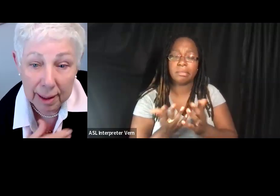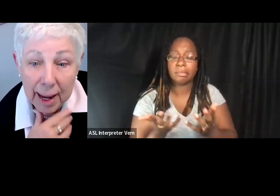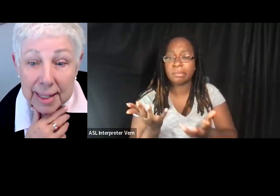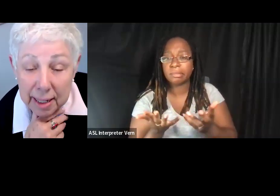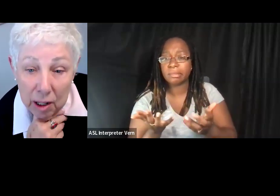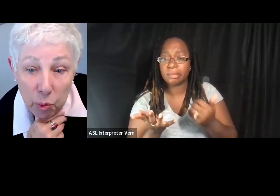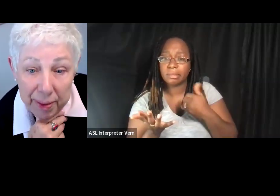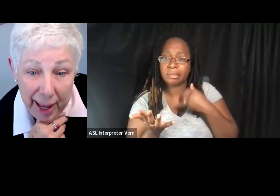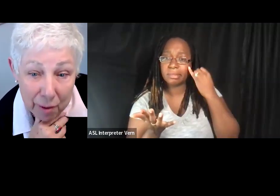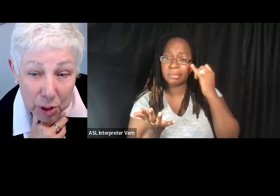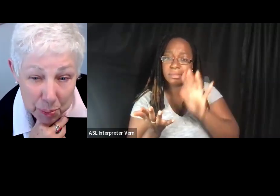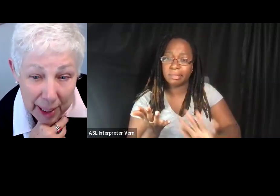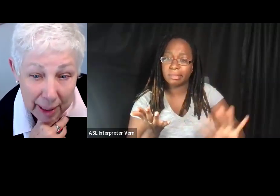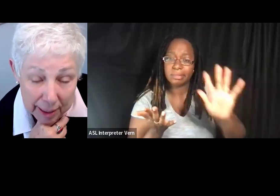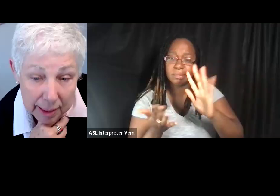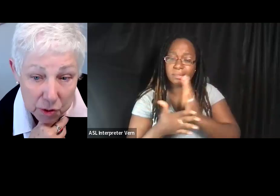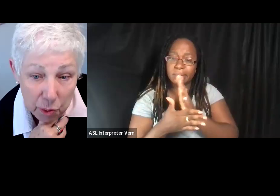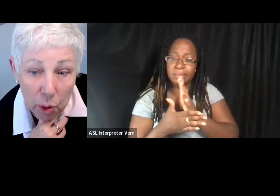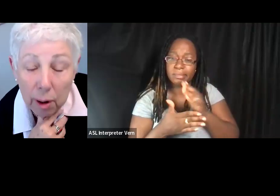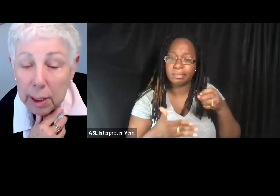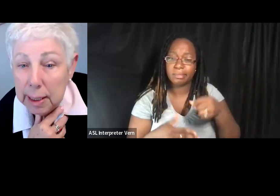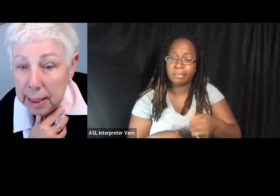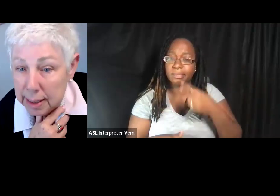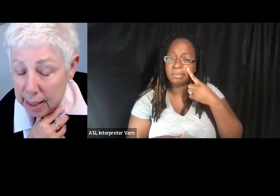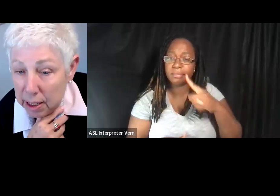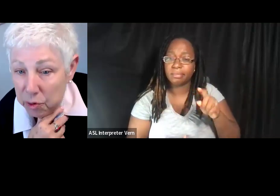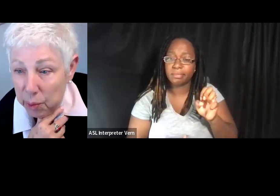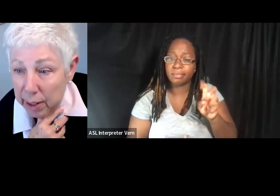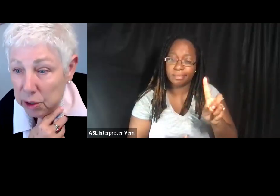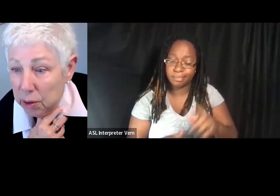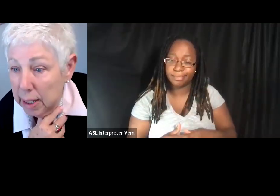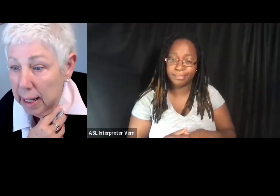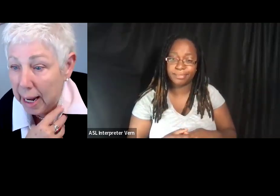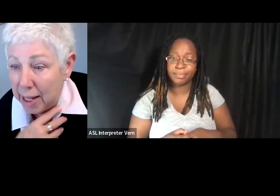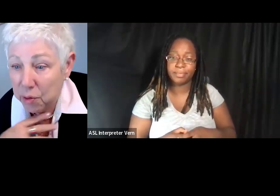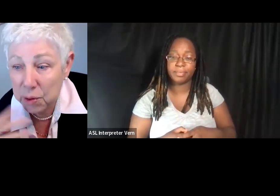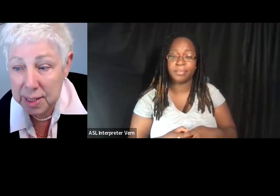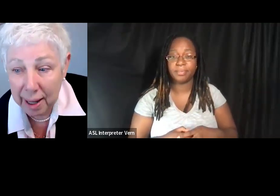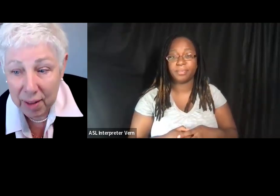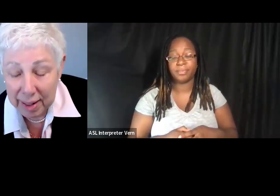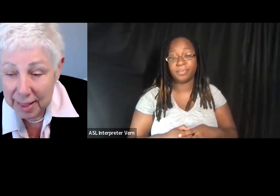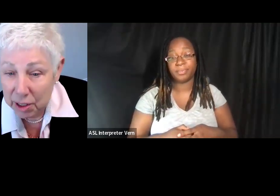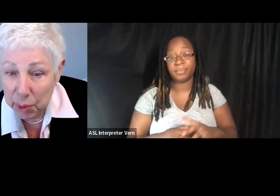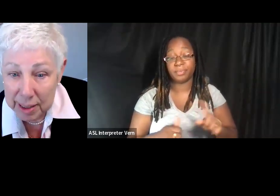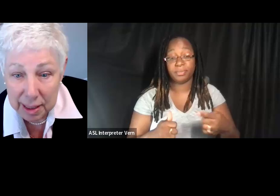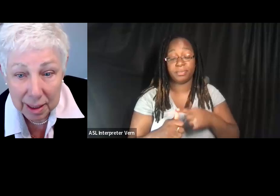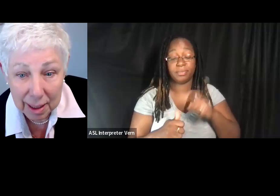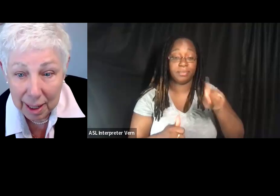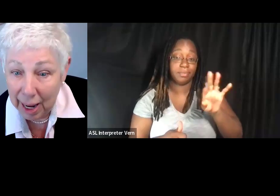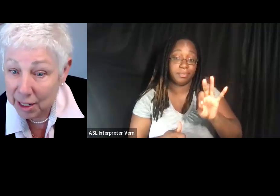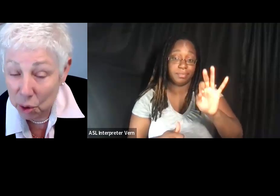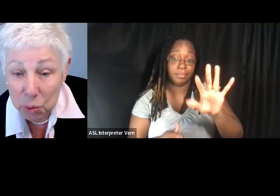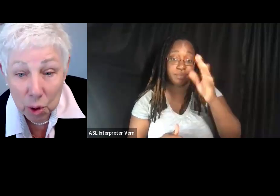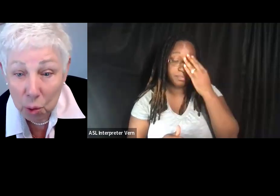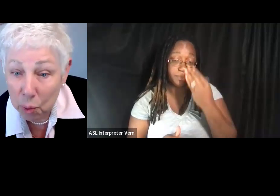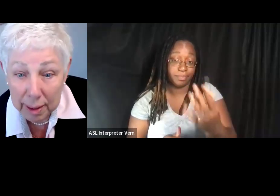an idea of what the average pay is for an executive director? And the first thing I've got to tell you is